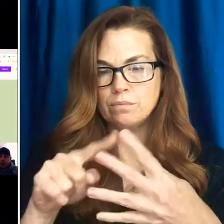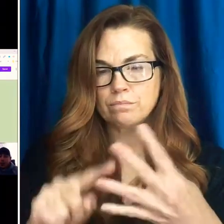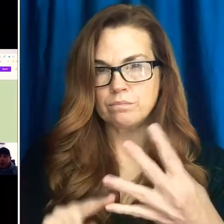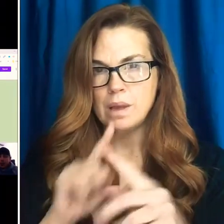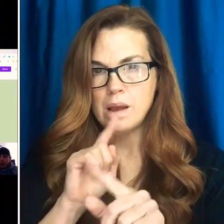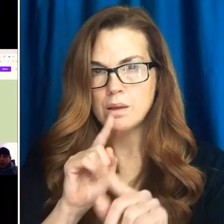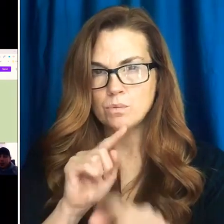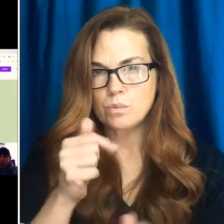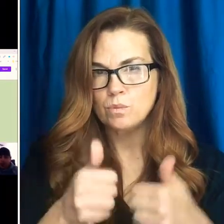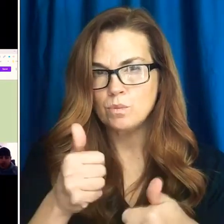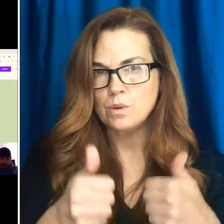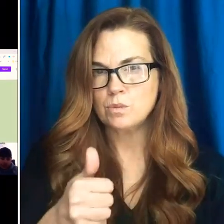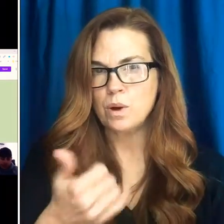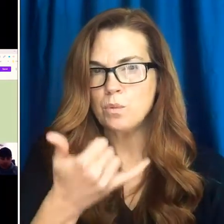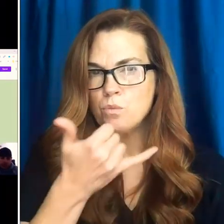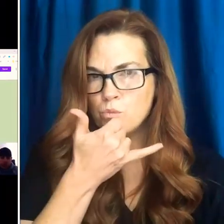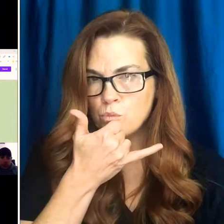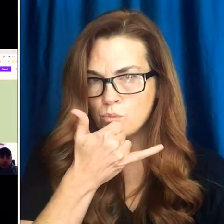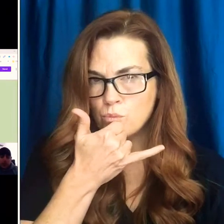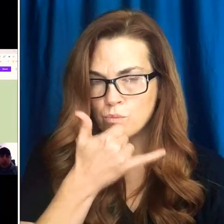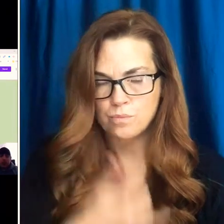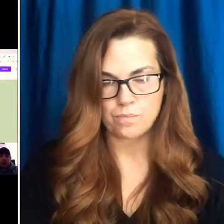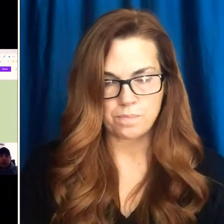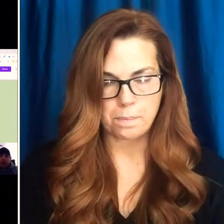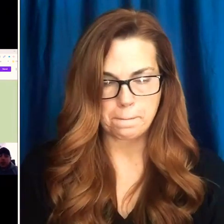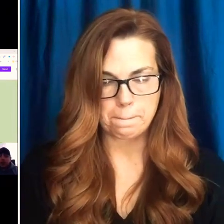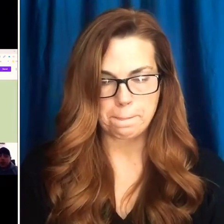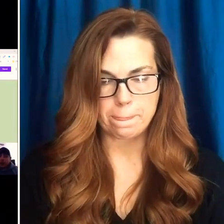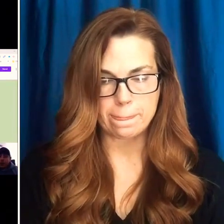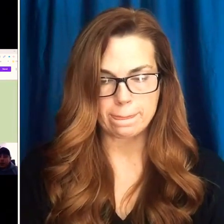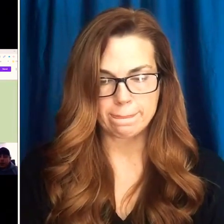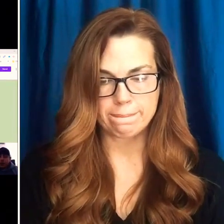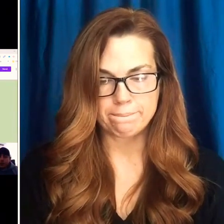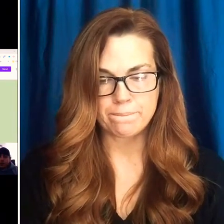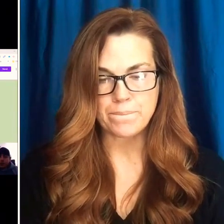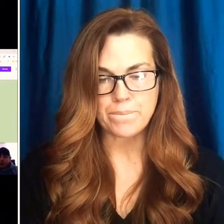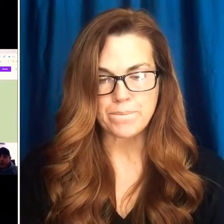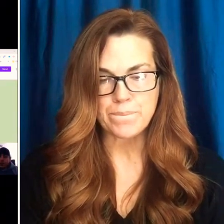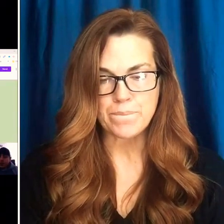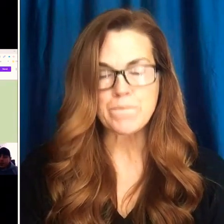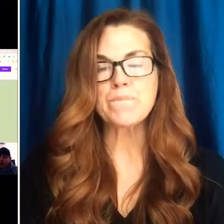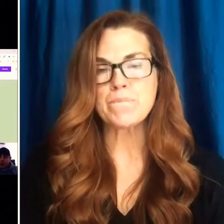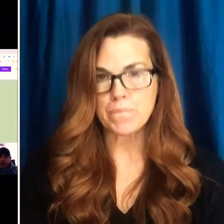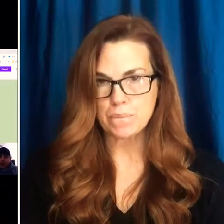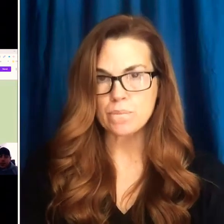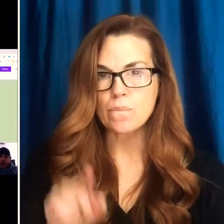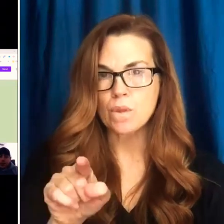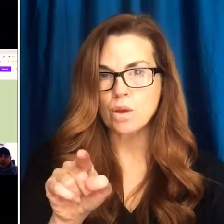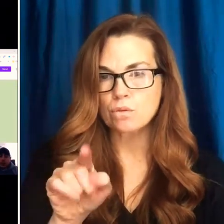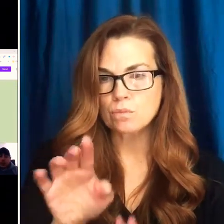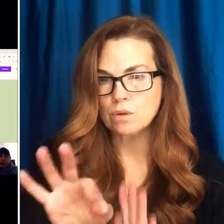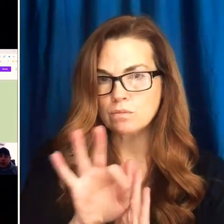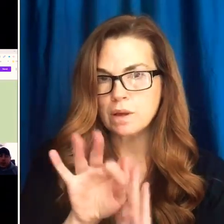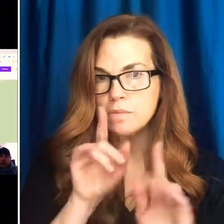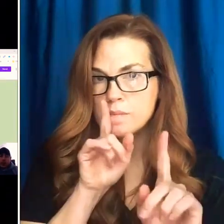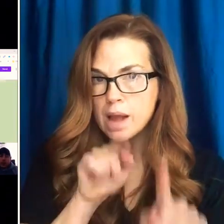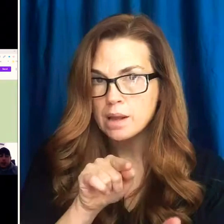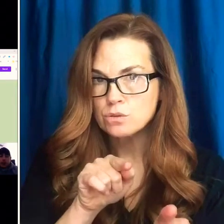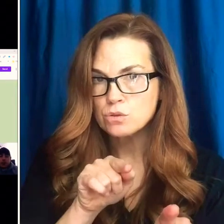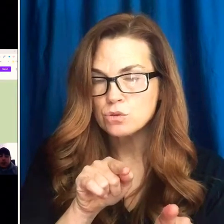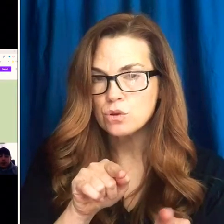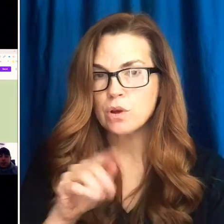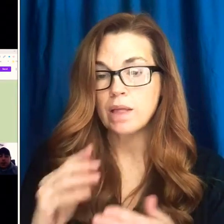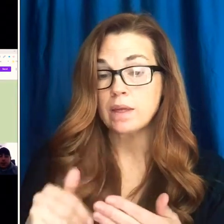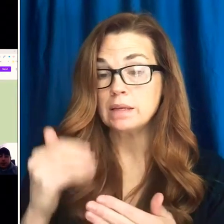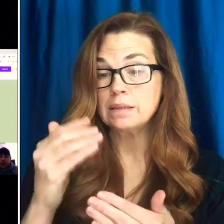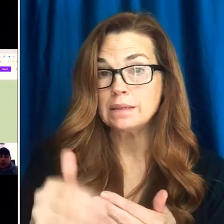this problem up here? Okay, you select the answer choice that is correct, click Next, and then you're going to go